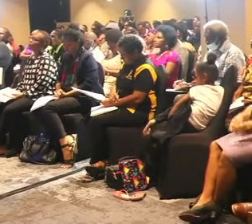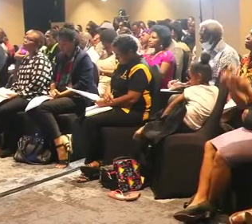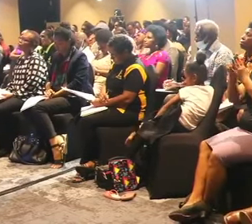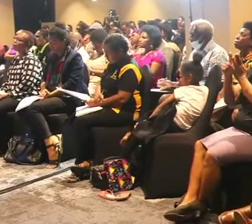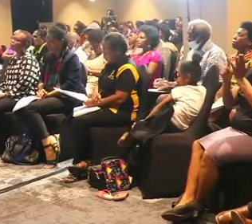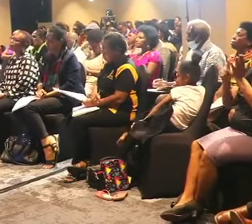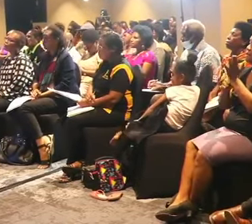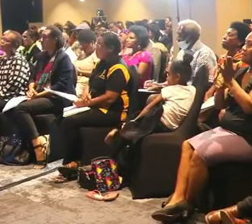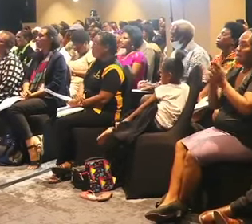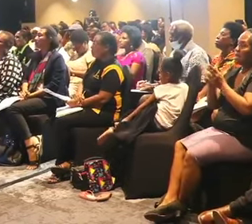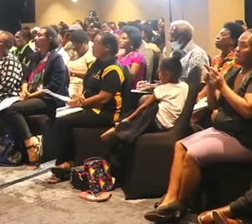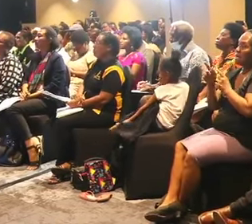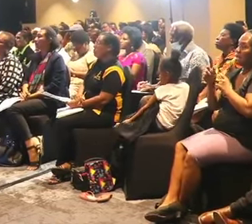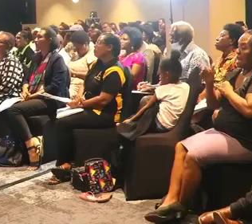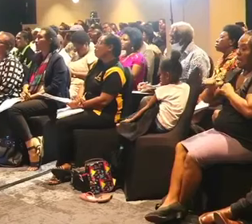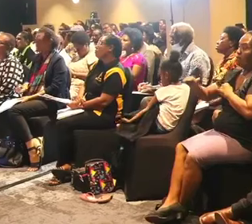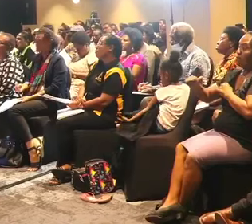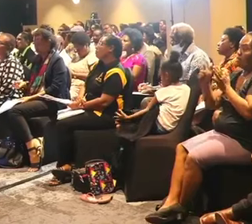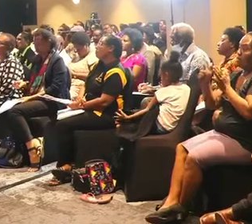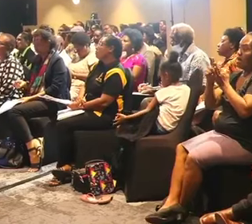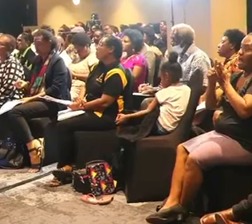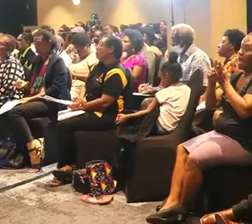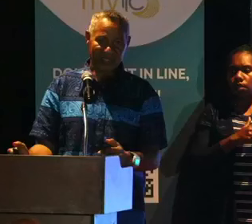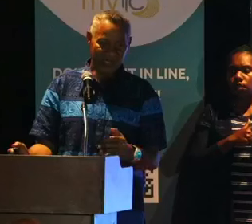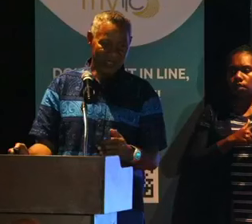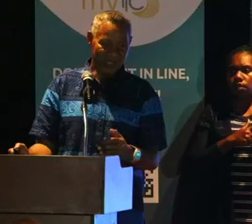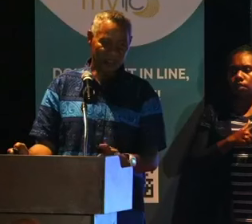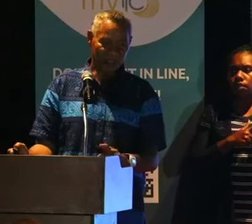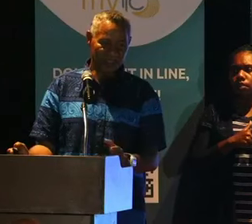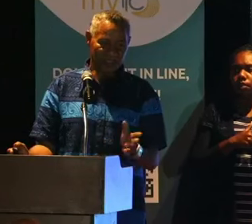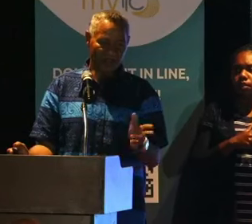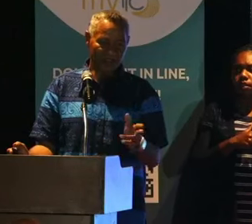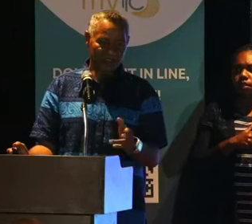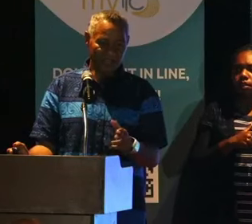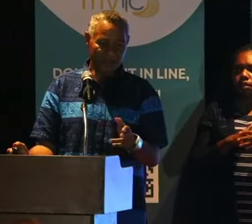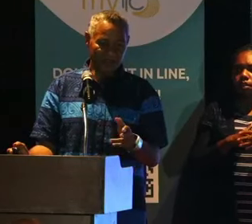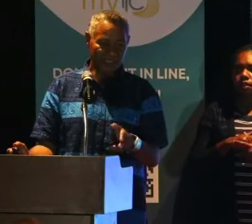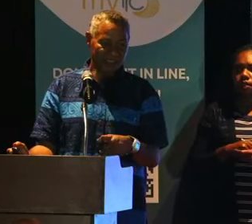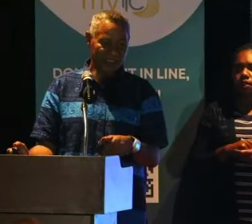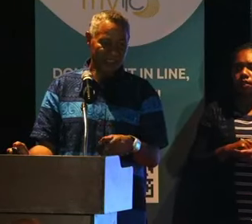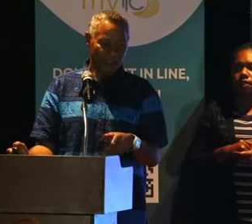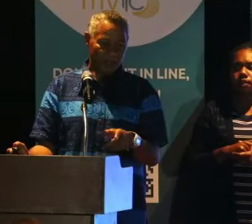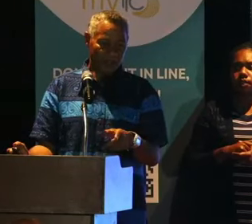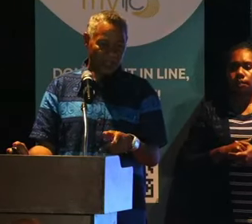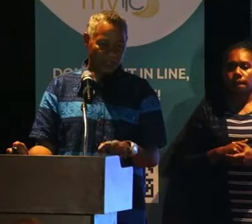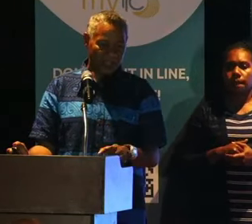1985. So we are still using that same old, and we are under process that corporate